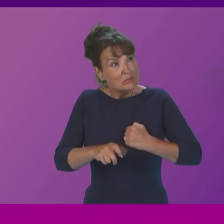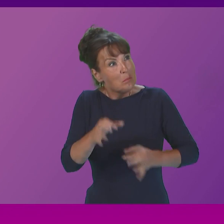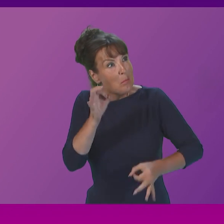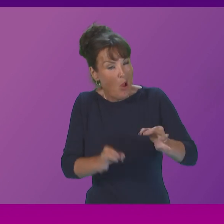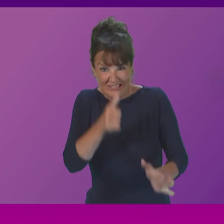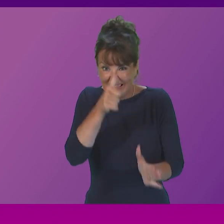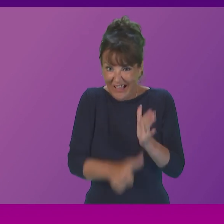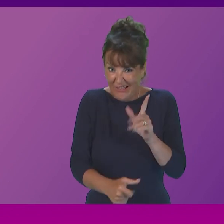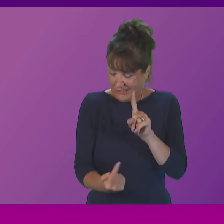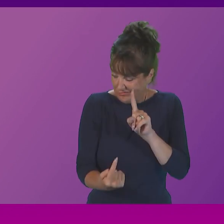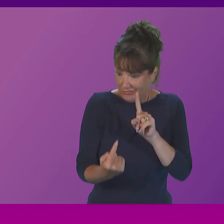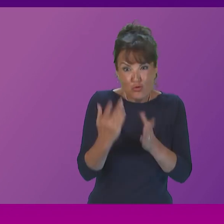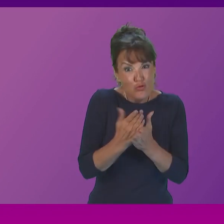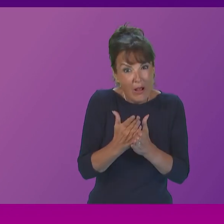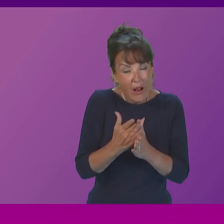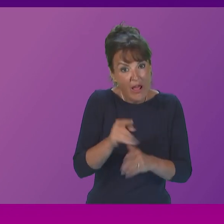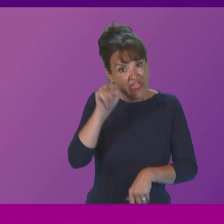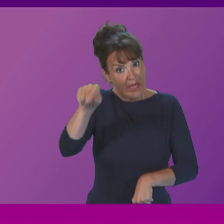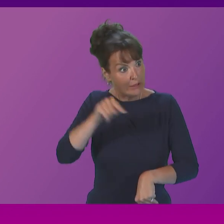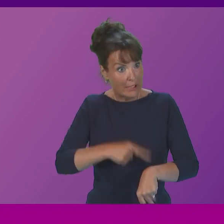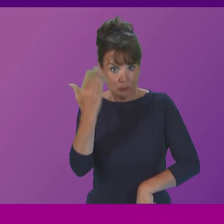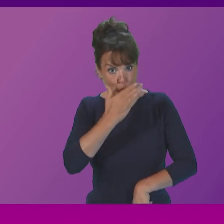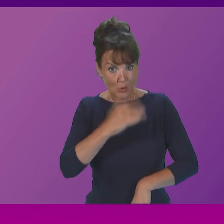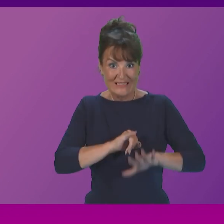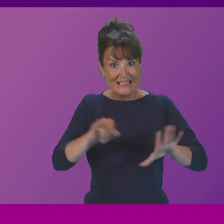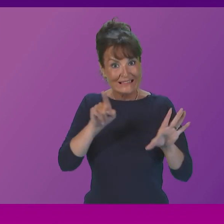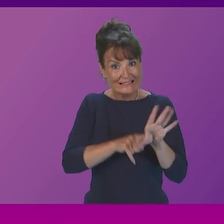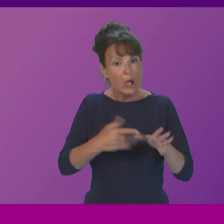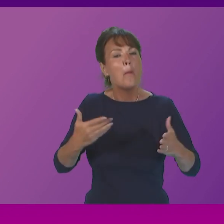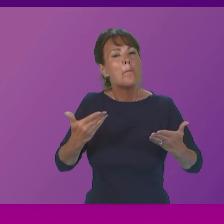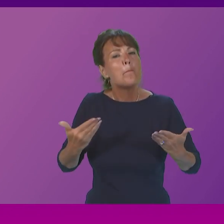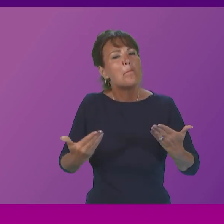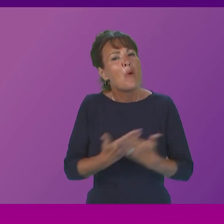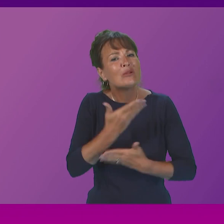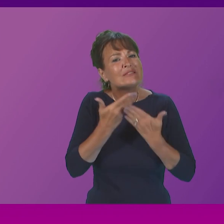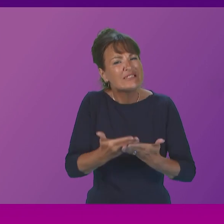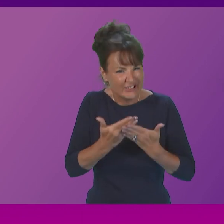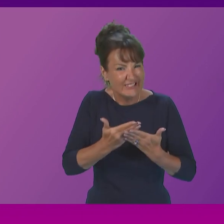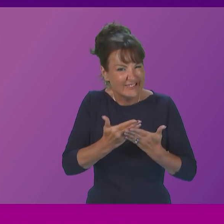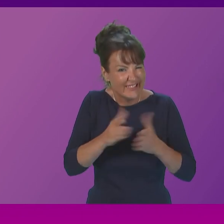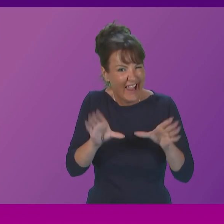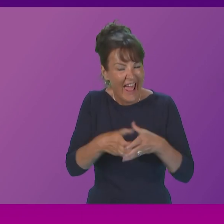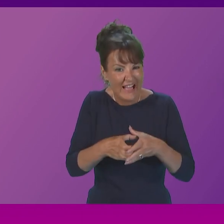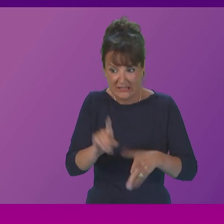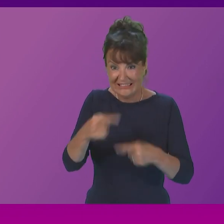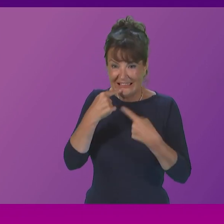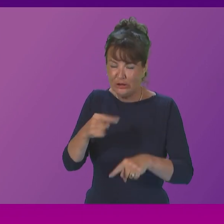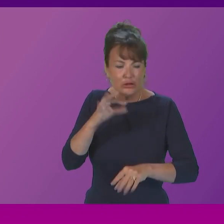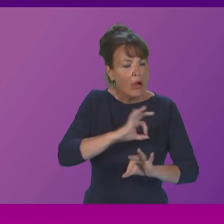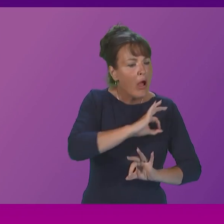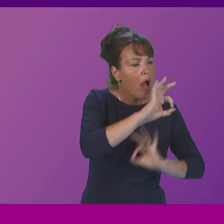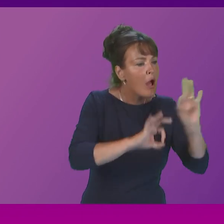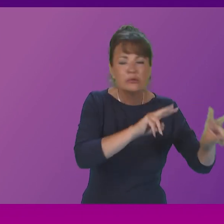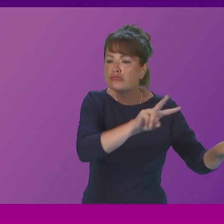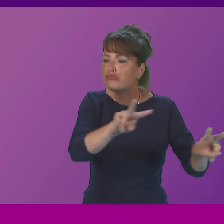started actually from a question I was asked in my modern studies class in sixth year. And the teacher at the time looked about the class